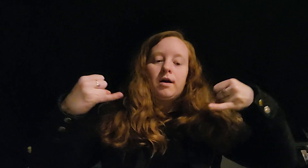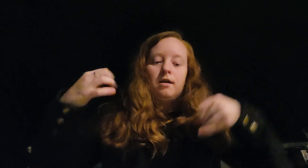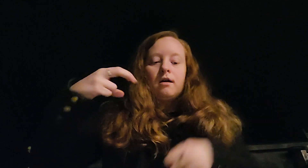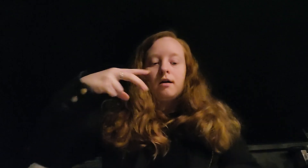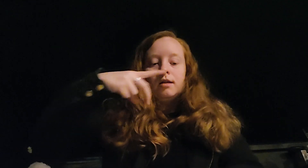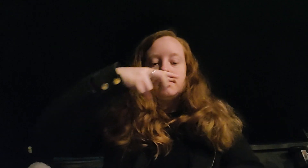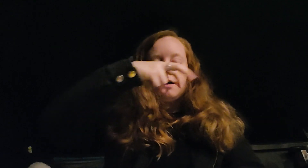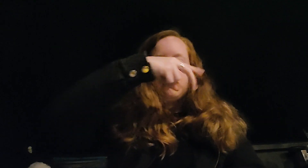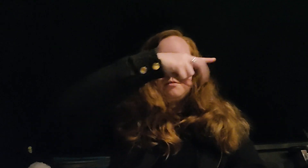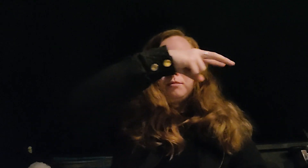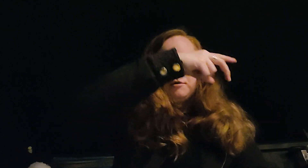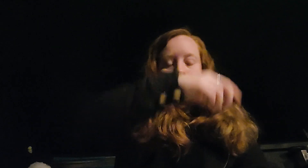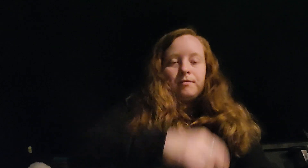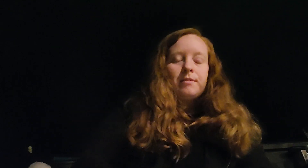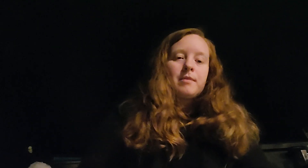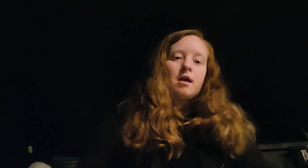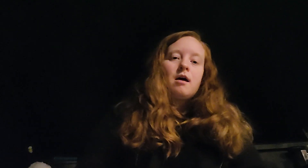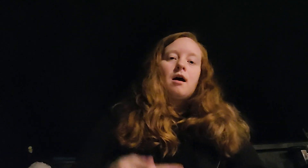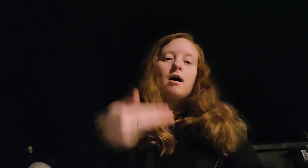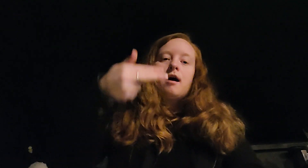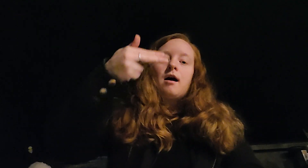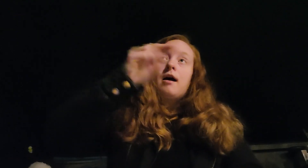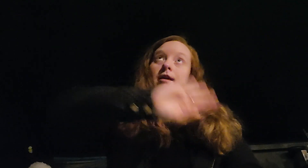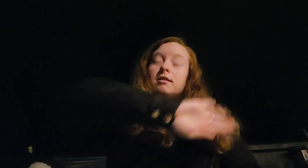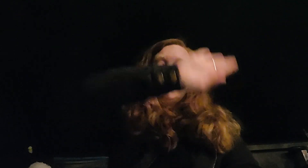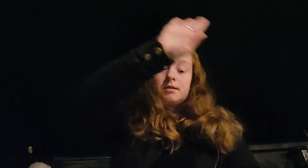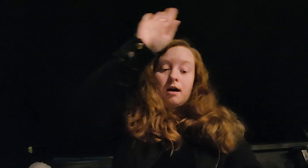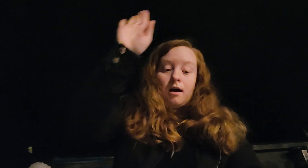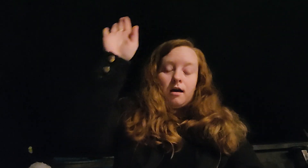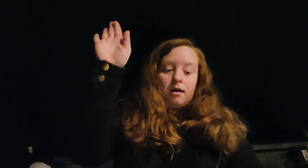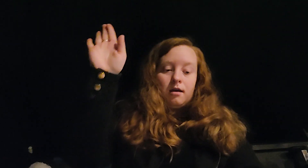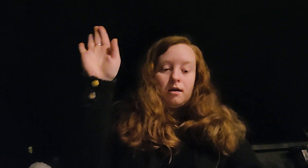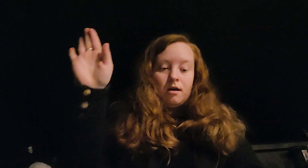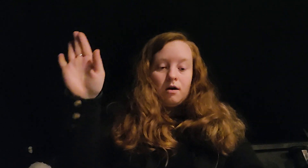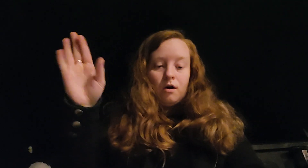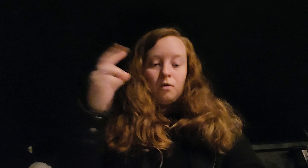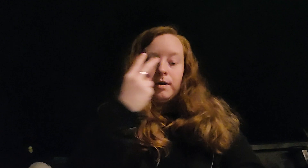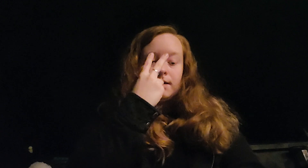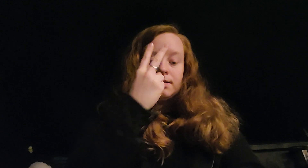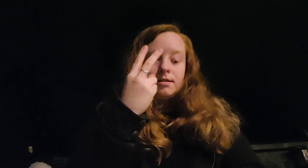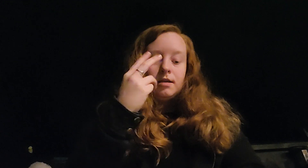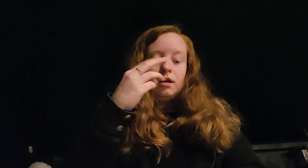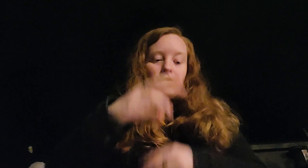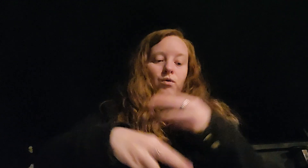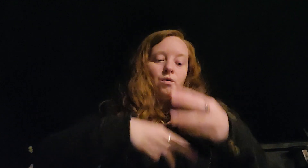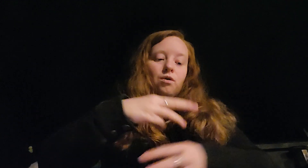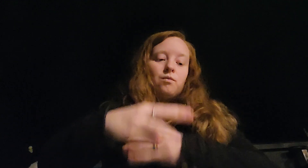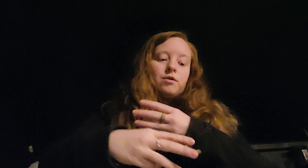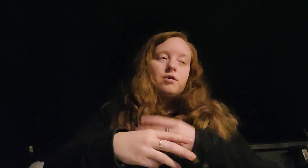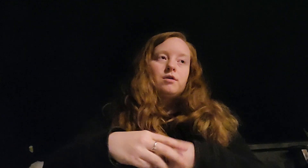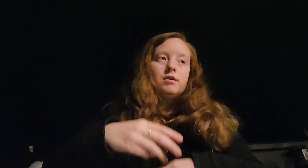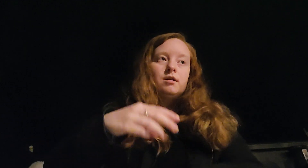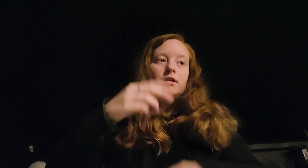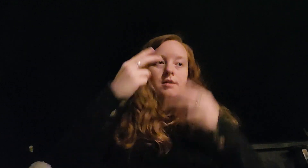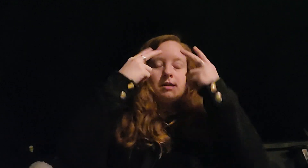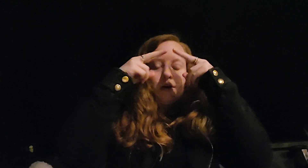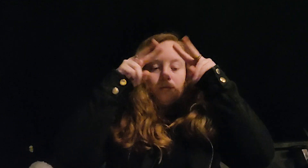Walking a tightrope. High in the sky, we can see the whole world down